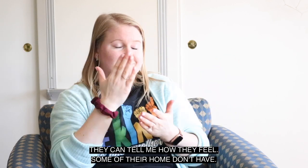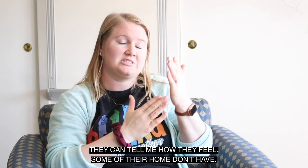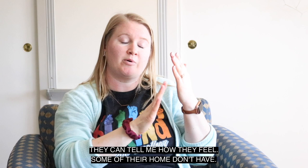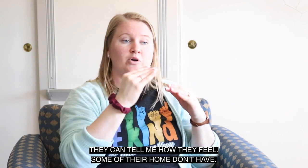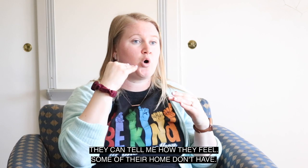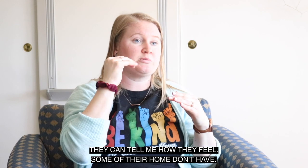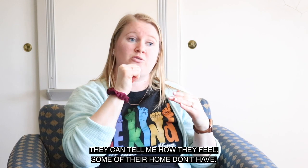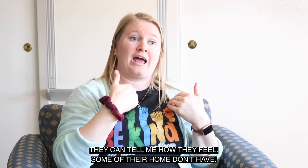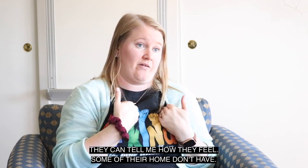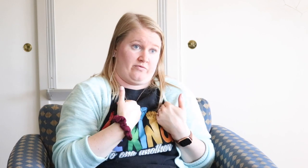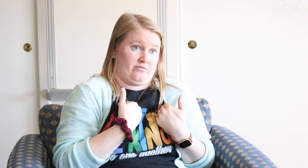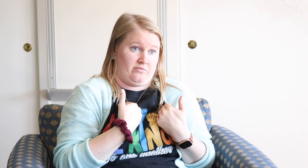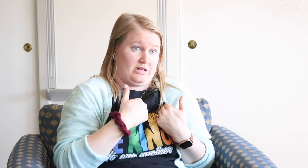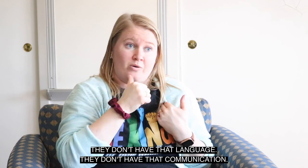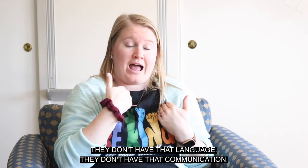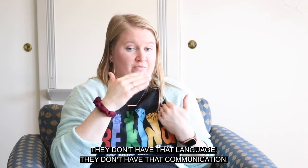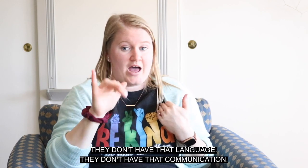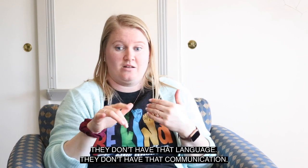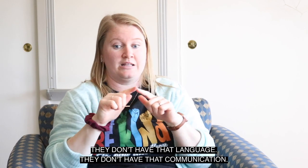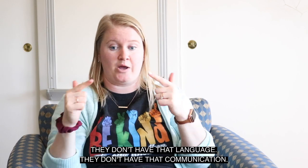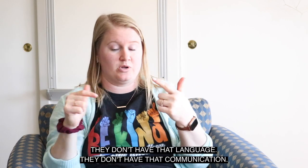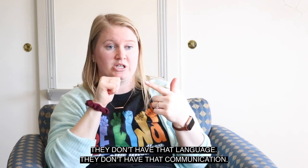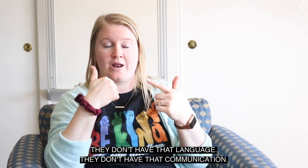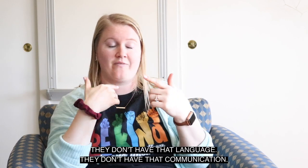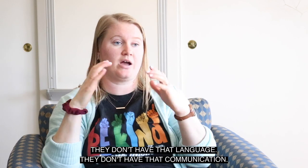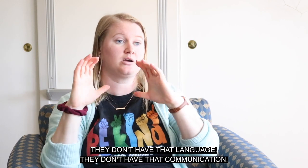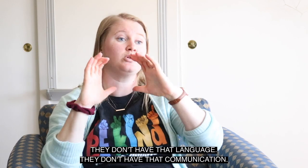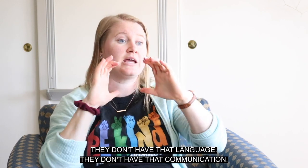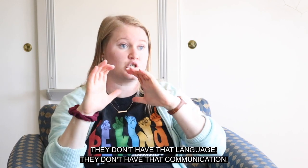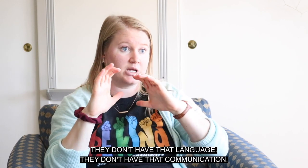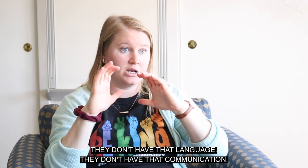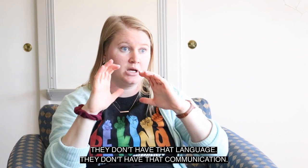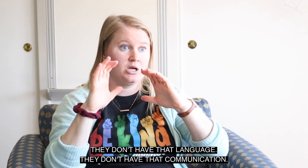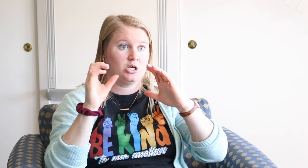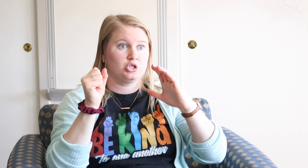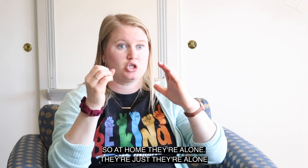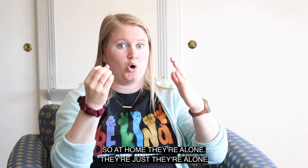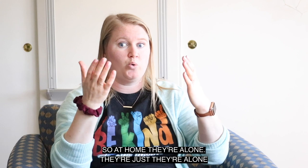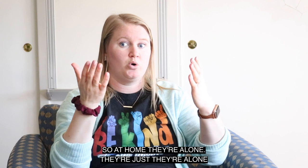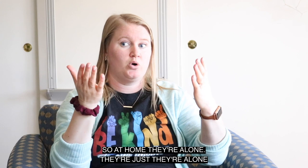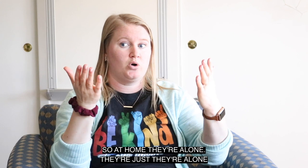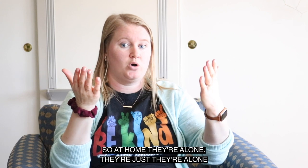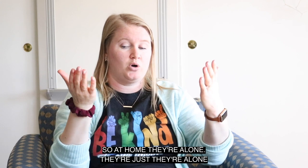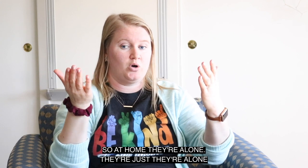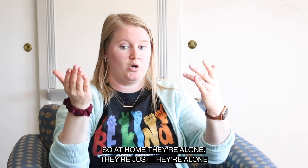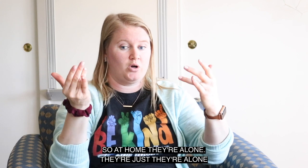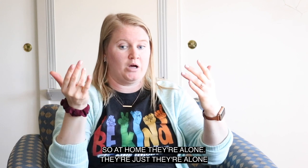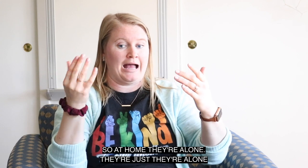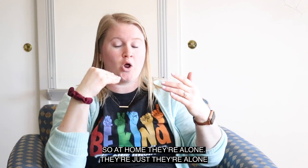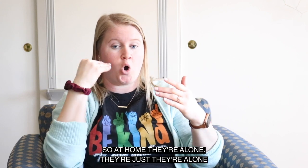Some of their homes they don't have. They don't have that language, they don't have that communication. So at home